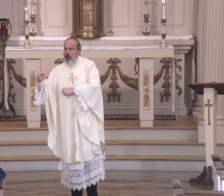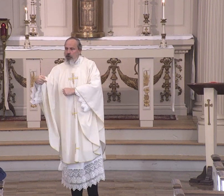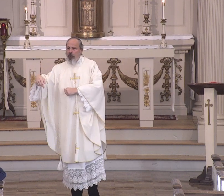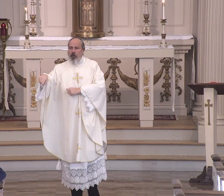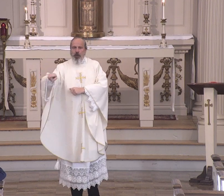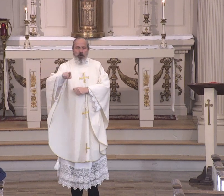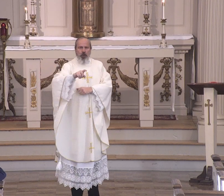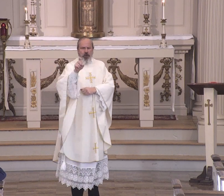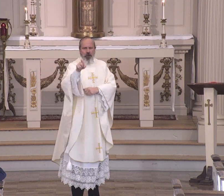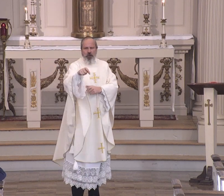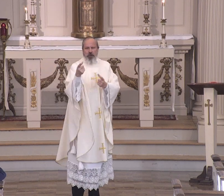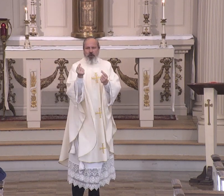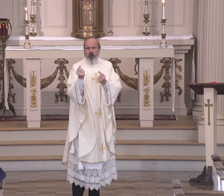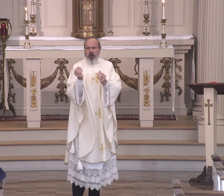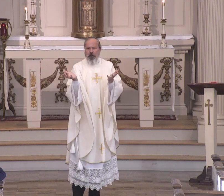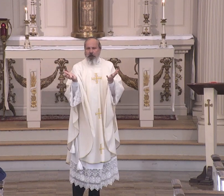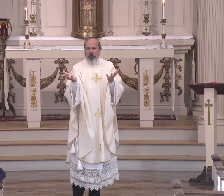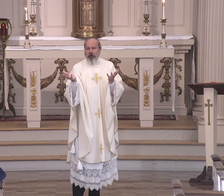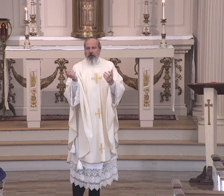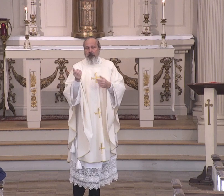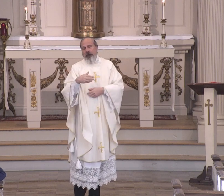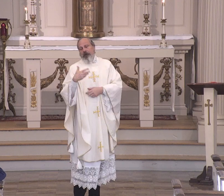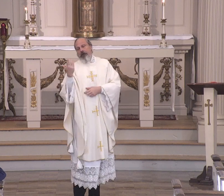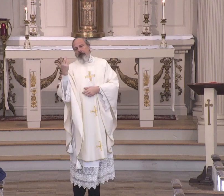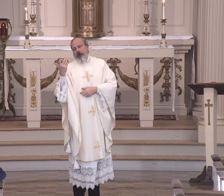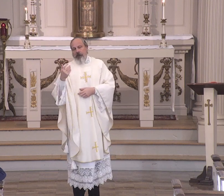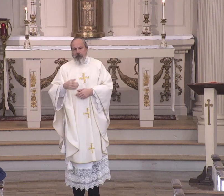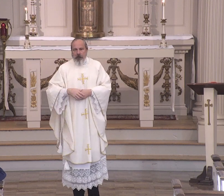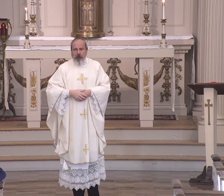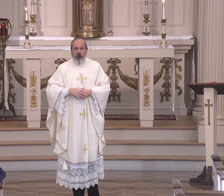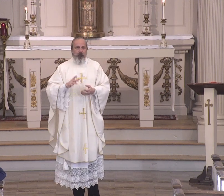And so it helps us to know how to behave,